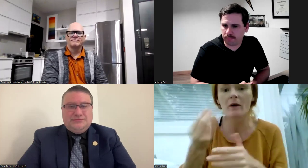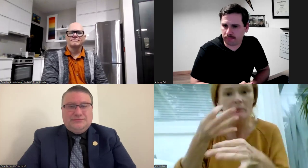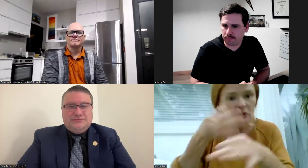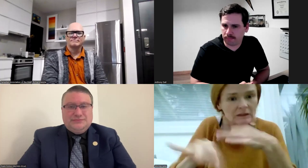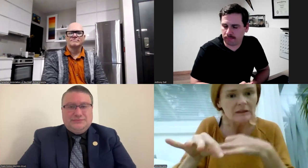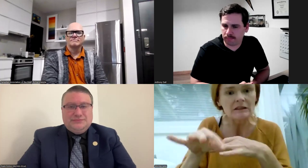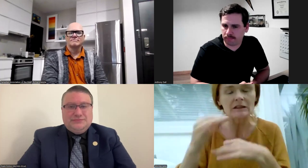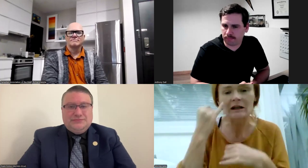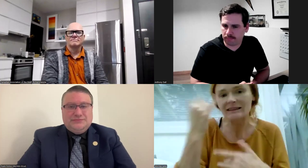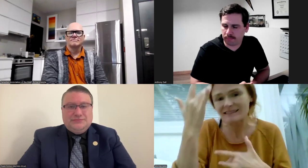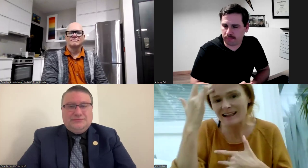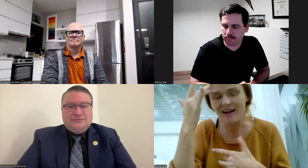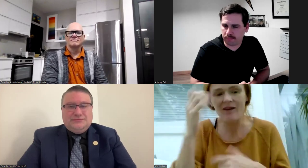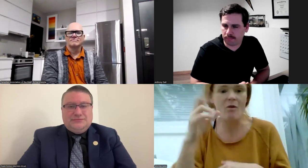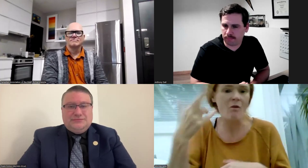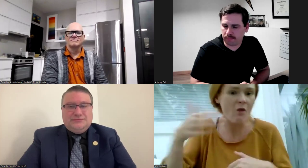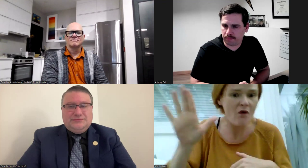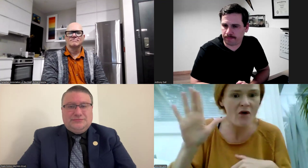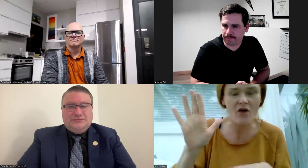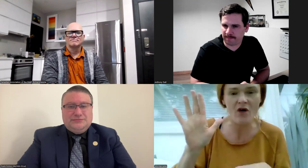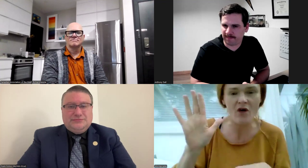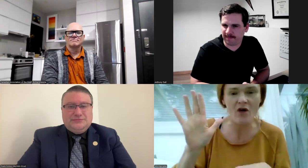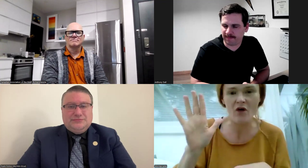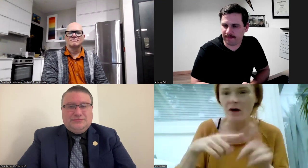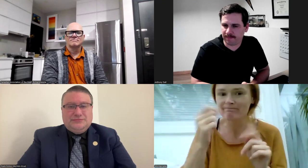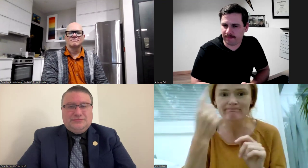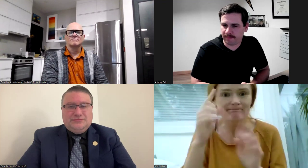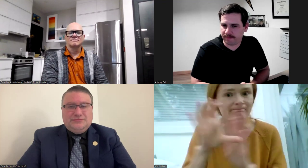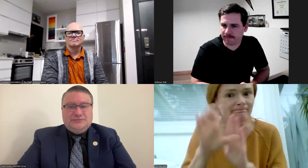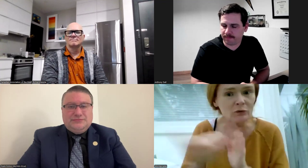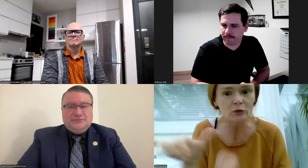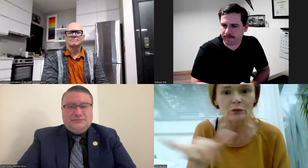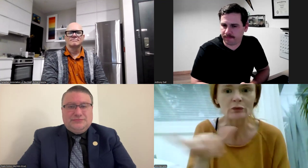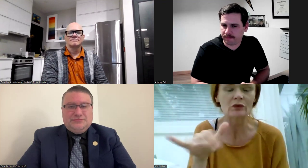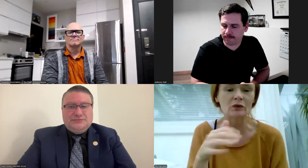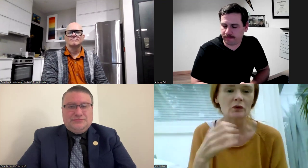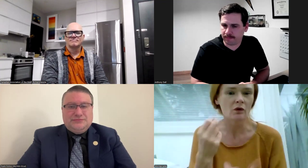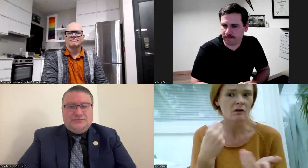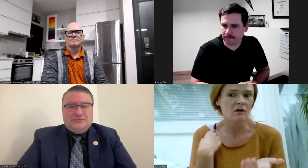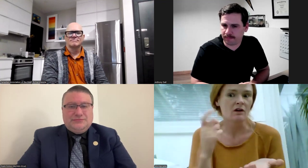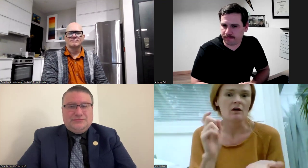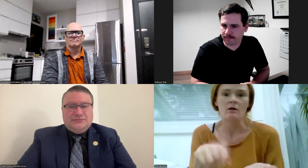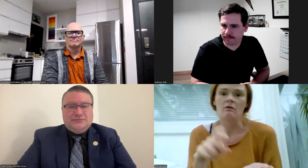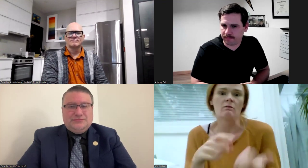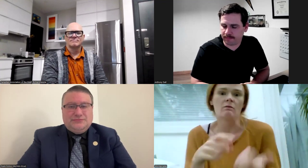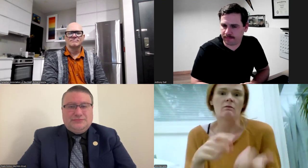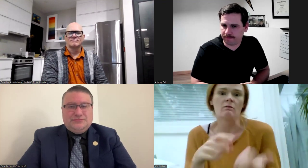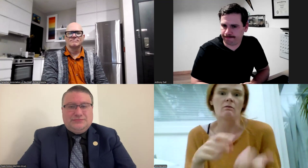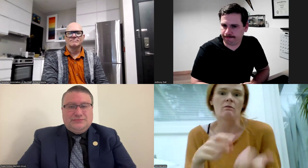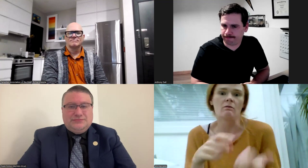children, and it just feels like I have to say the same thing over and over and over again for each one of them, and they're just not getting the skilled professionals that